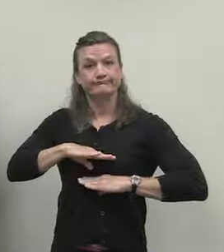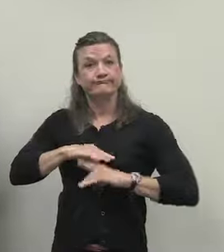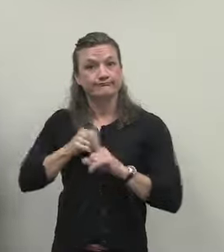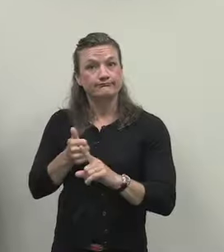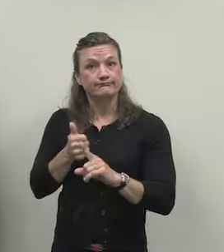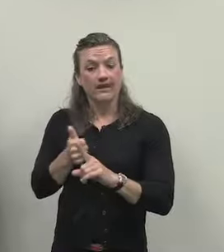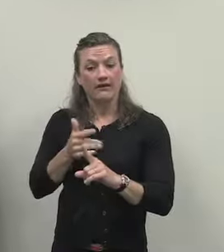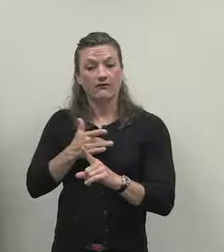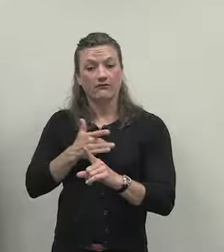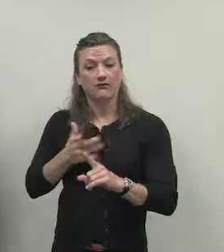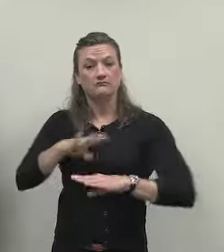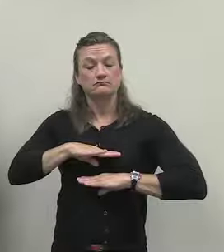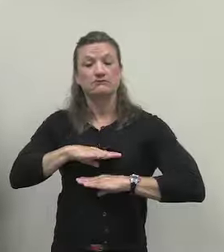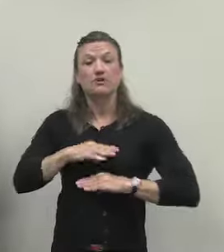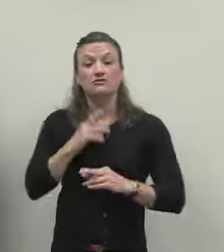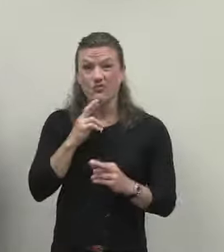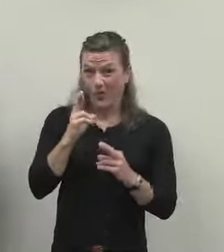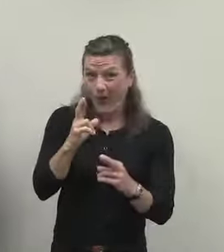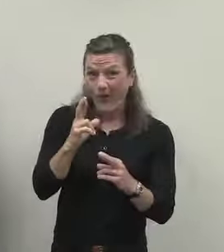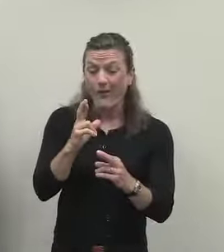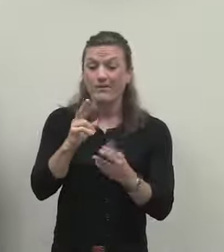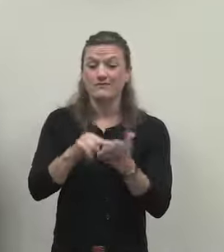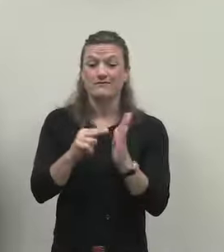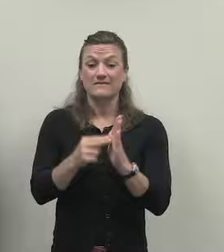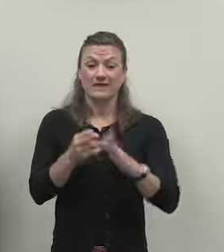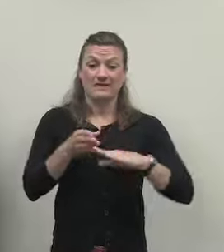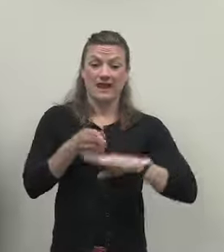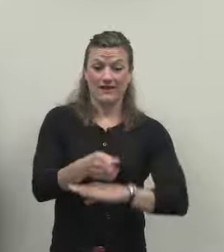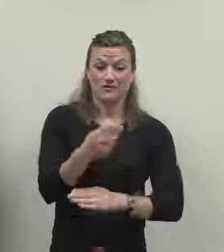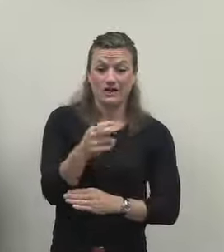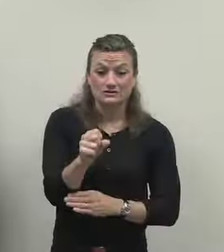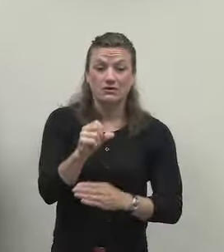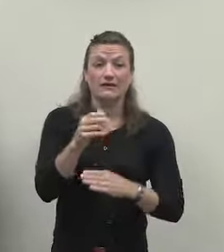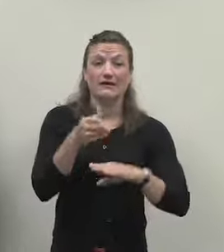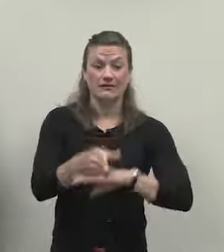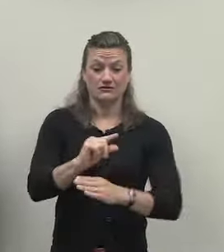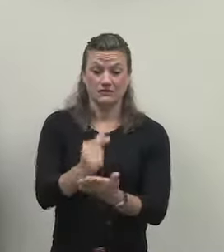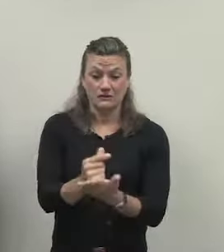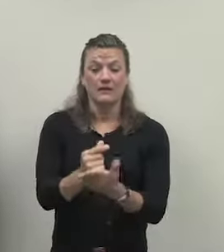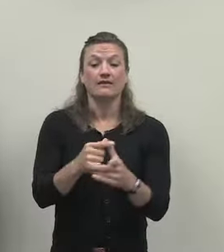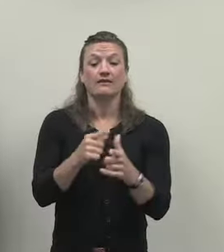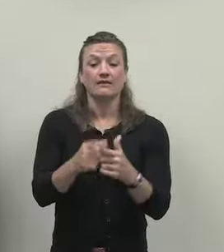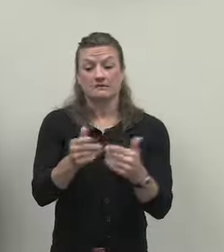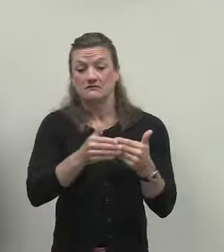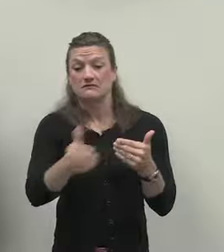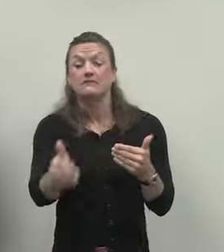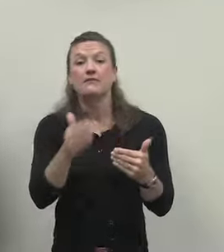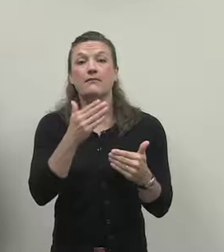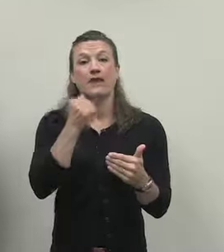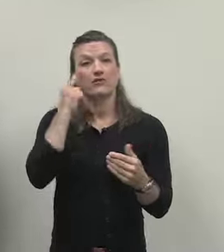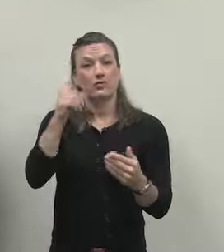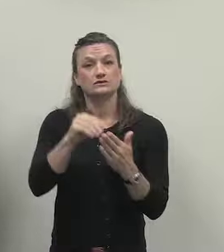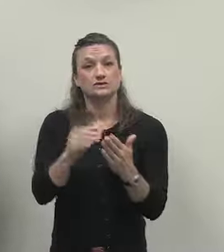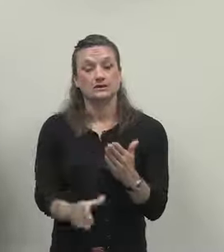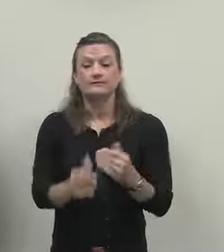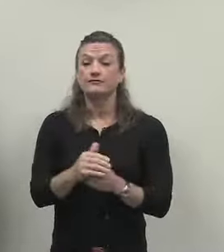eventually the hope is that the student would have better post-school outcomes. So who is Circles